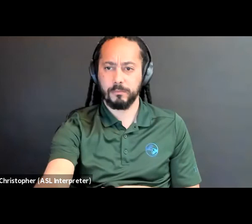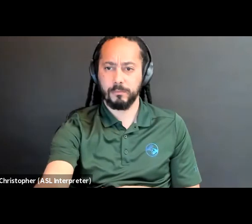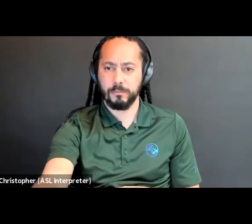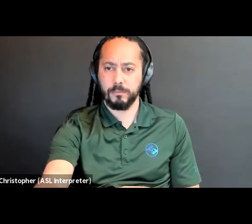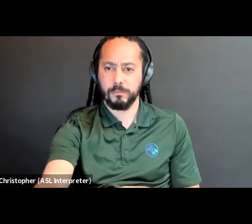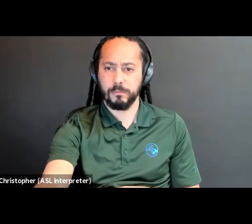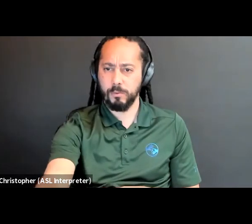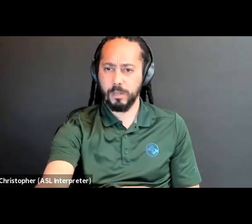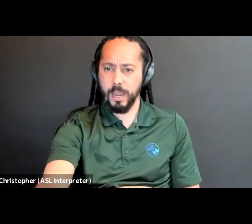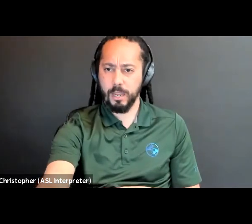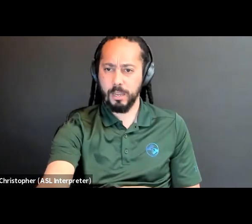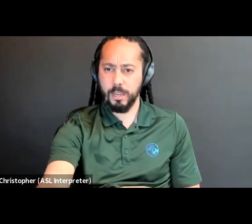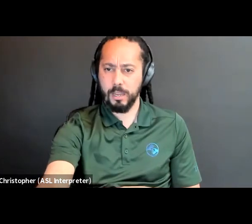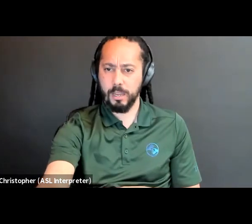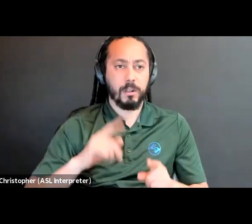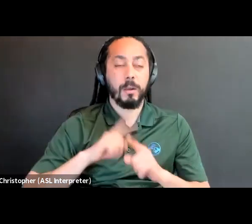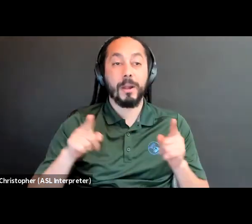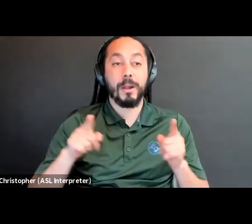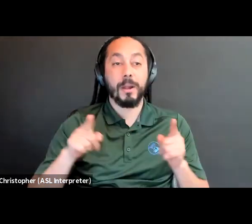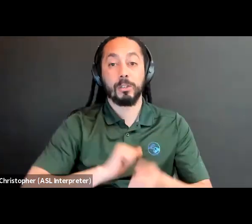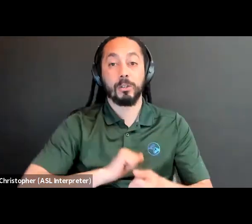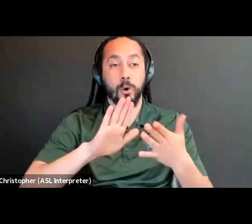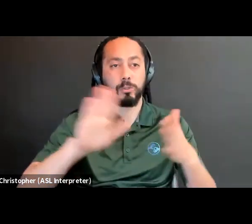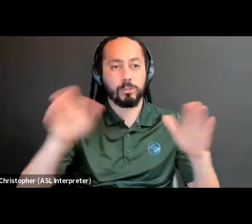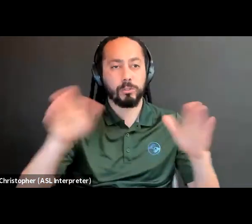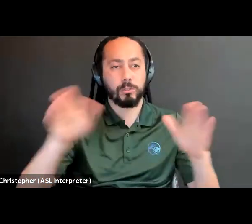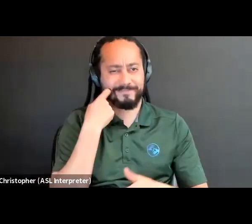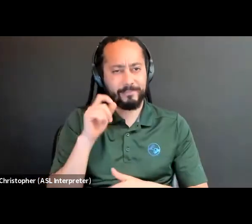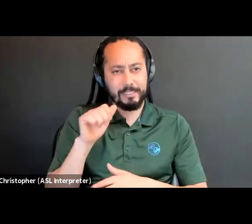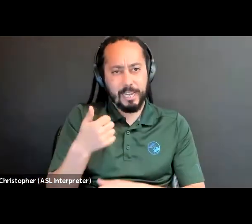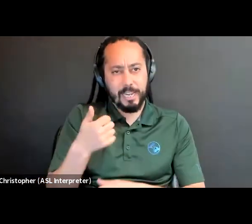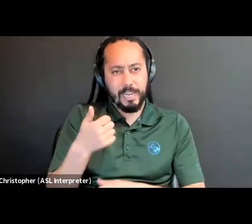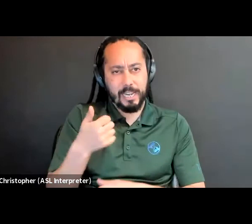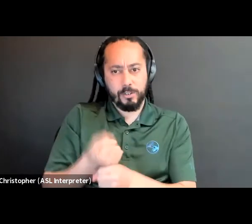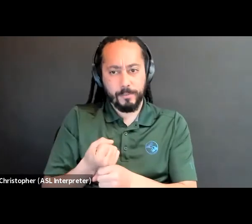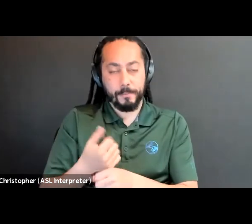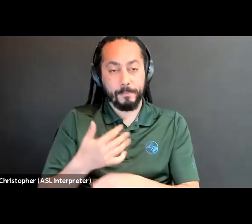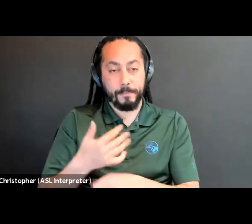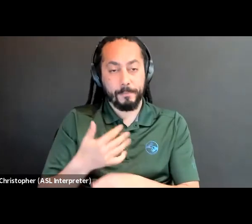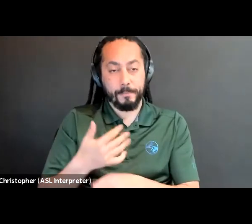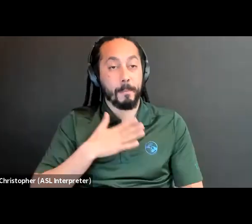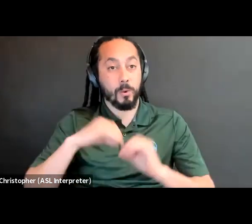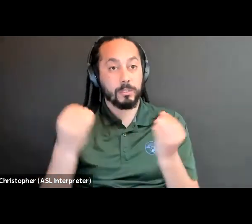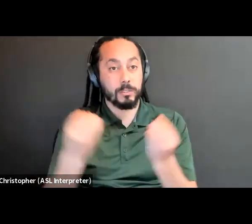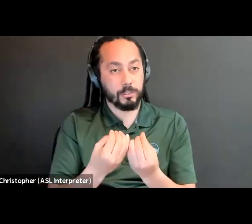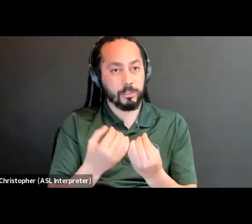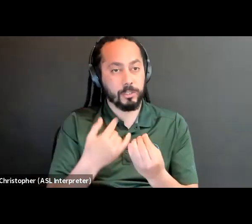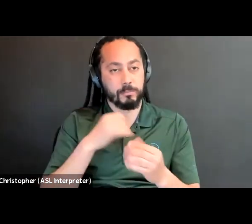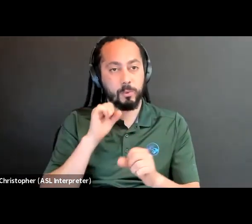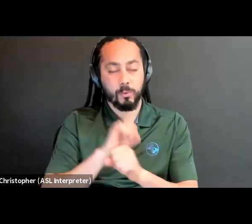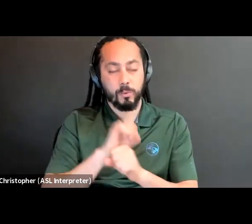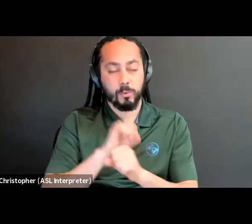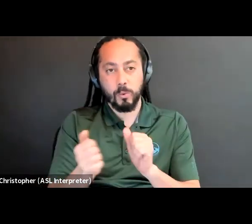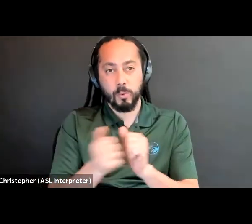was introduced over the last 10 years. My organization has been working with support